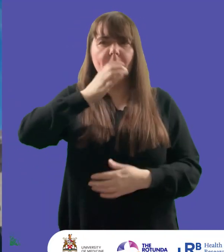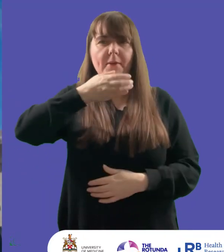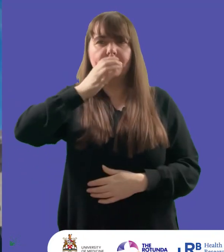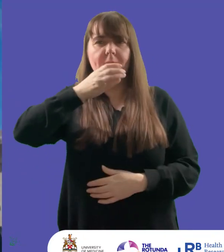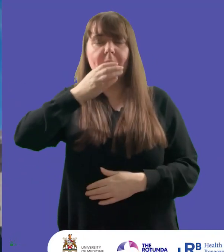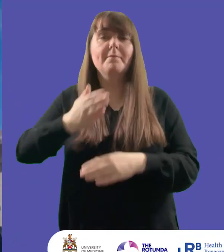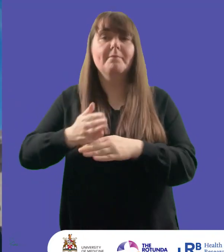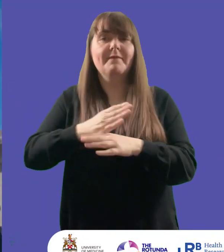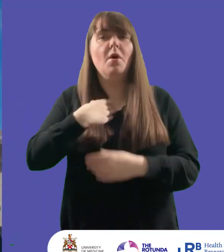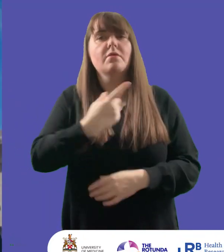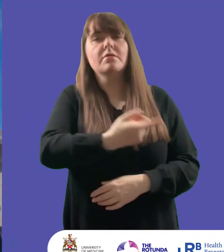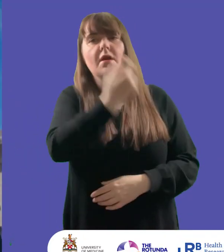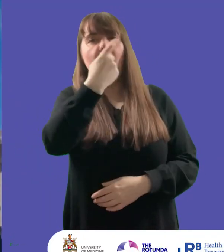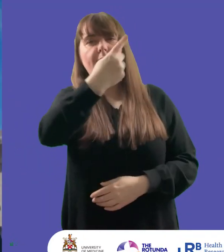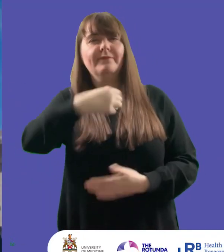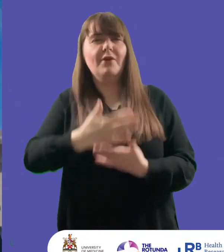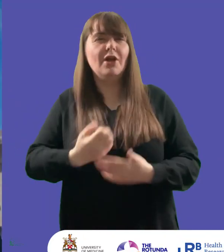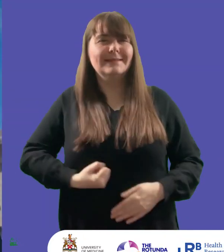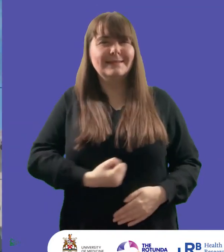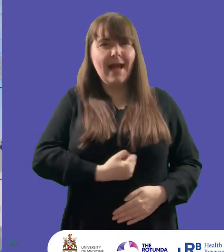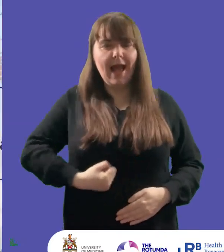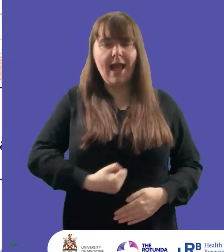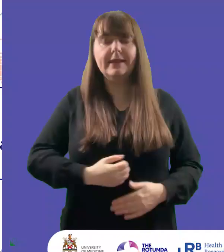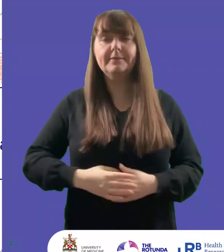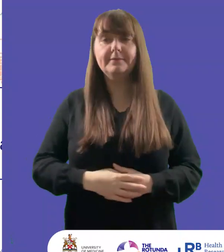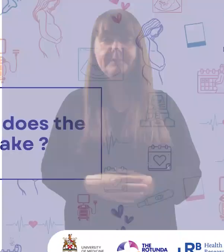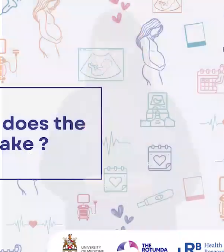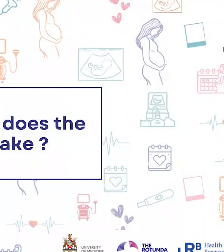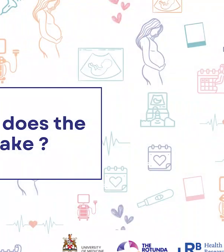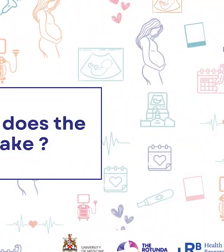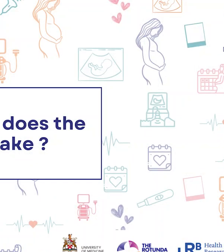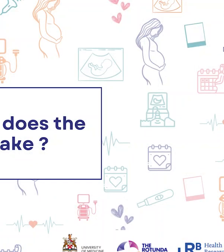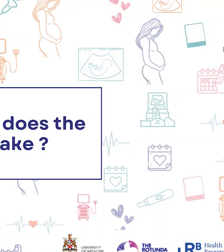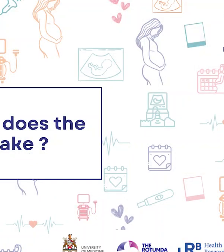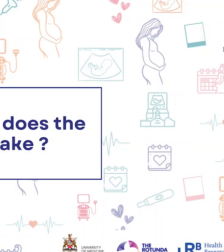again before we hopefully call you in for your scan then.